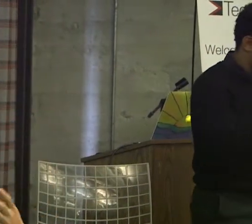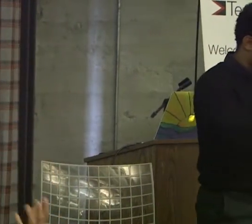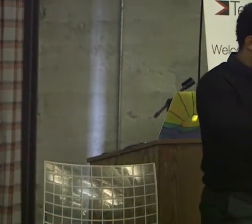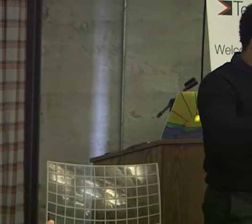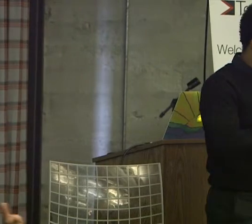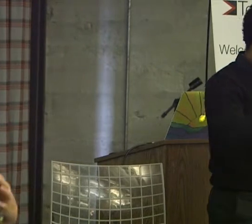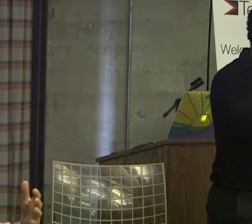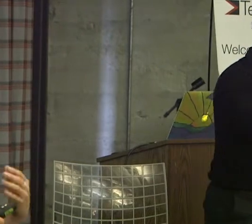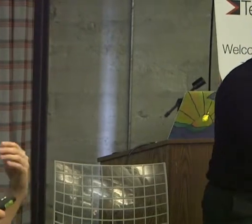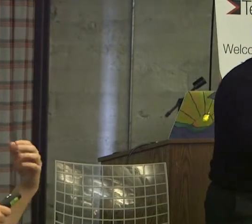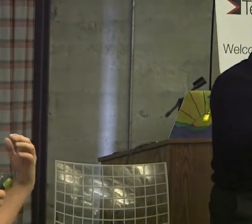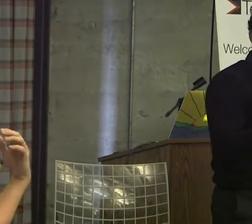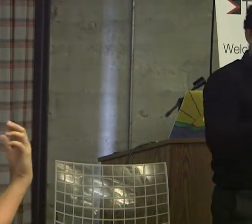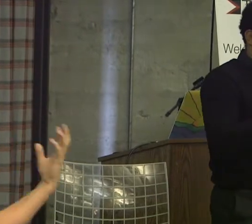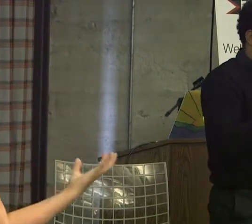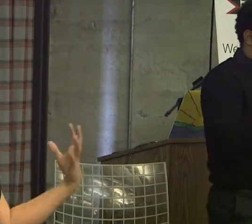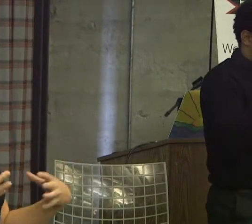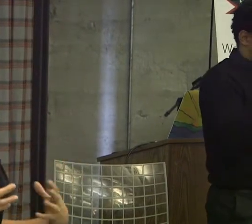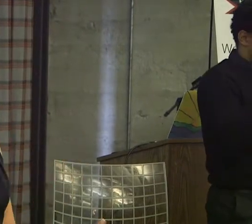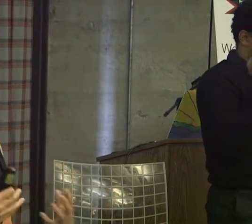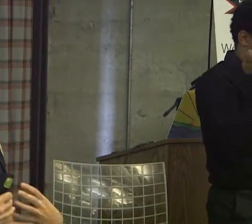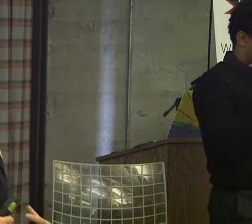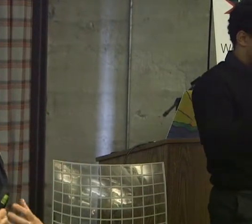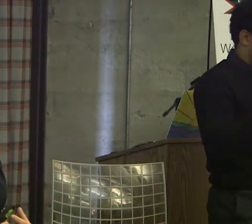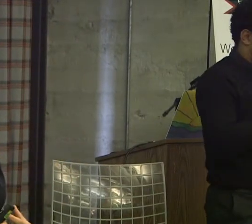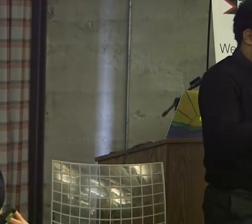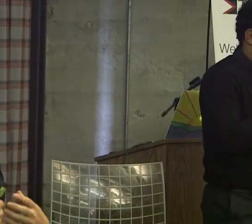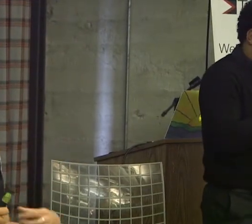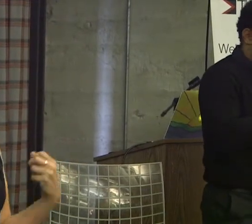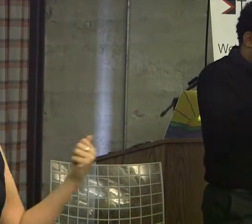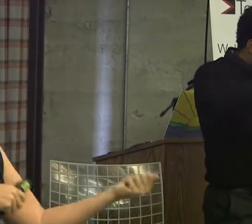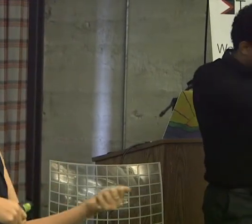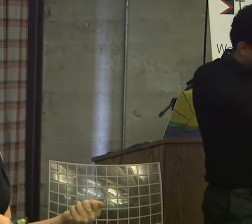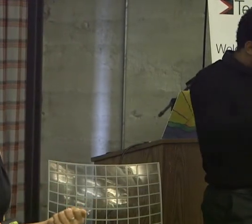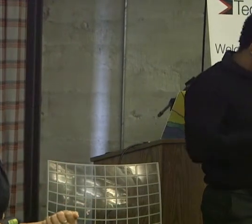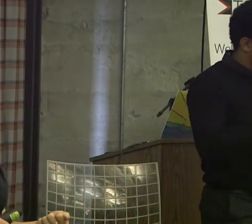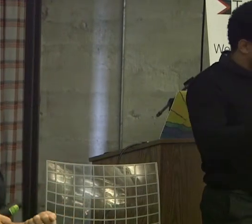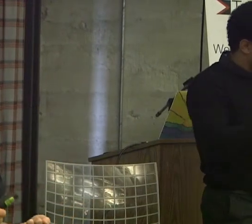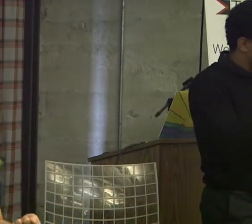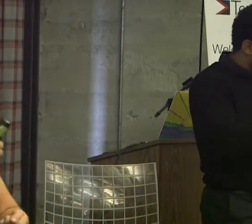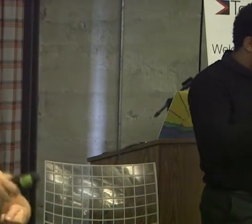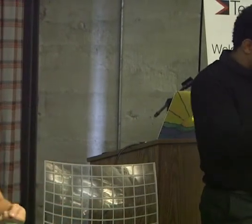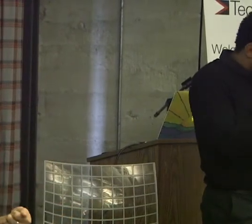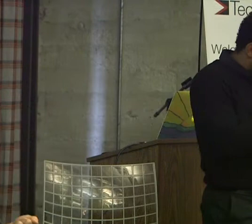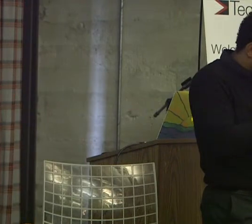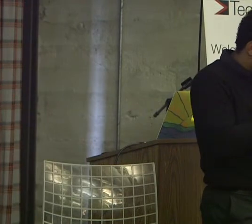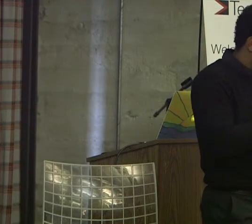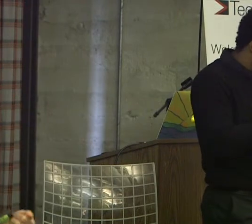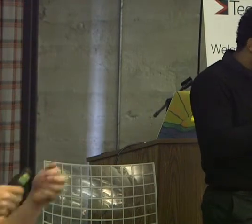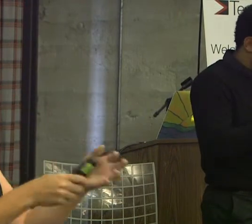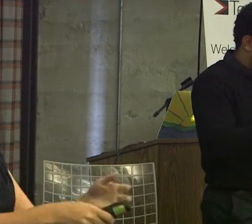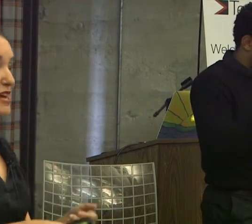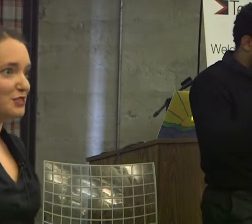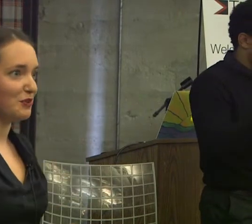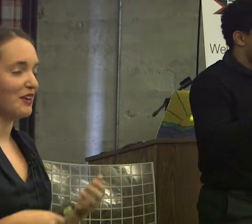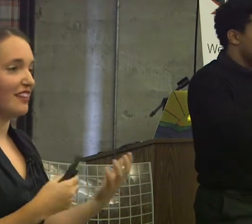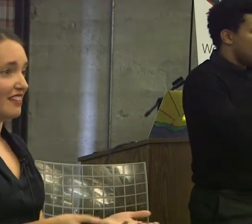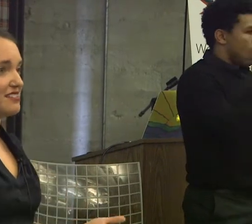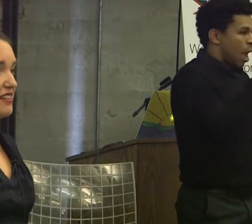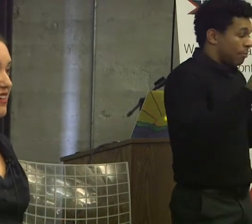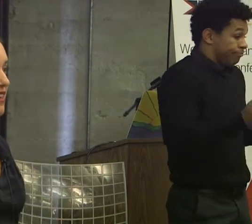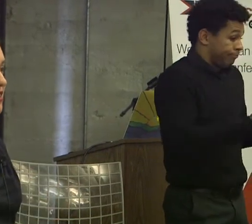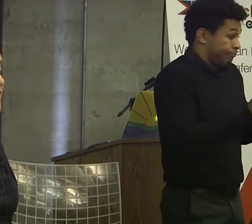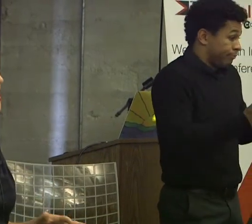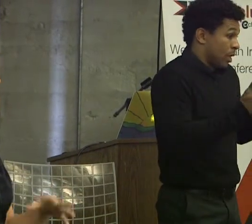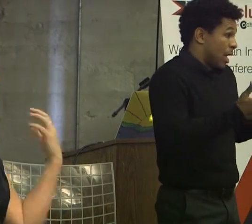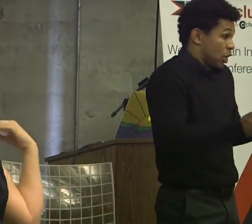step? Those things I have found create really meaningful engagement, people that are really excited to do things like volunteer for career fairs and mentor and